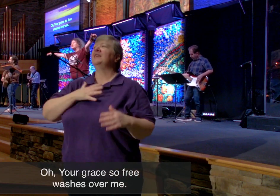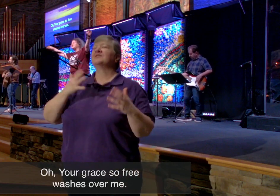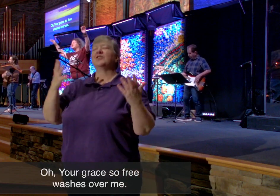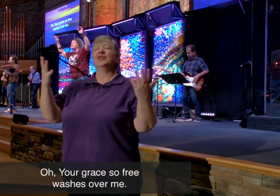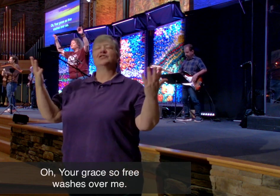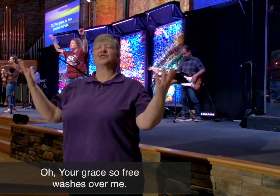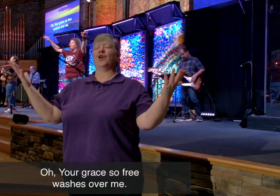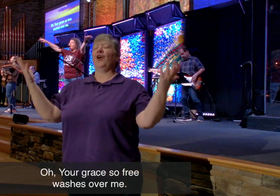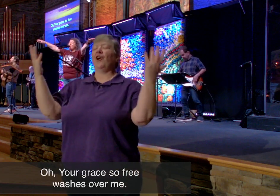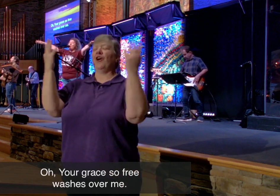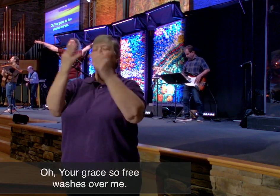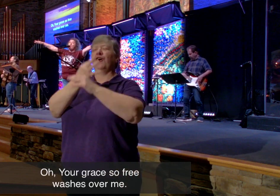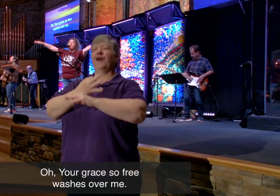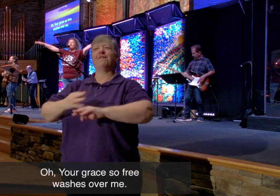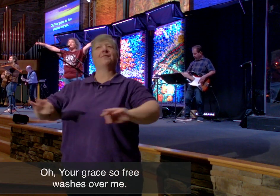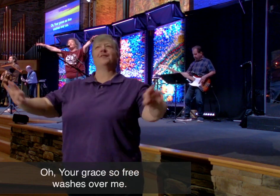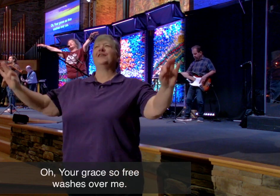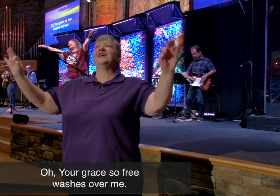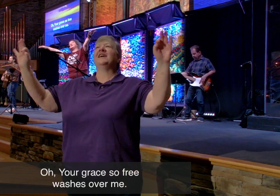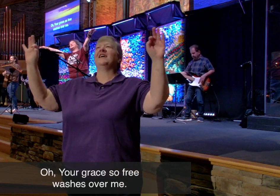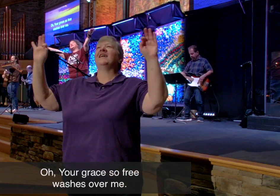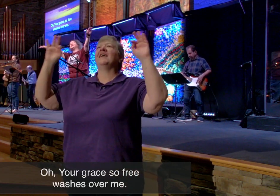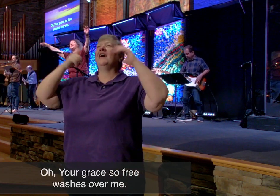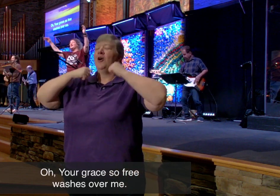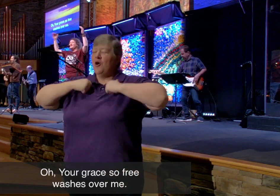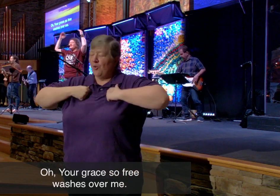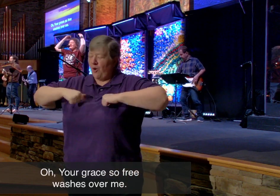Oh, oh, your grace, so